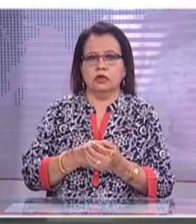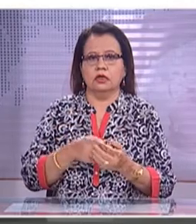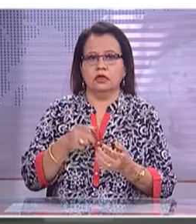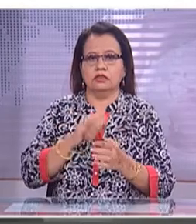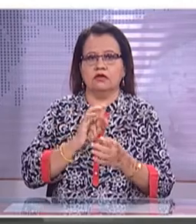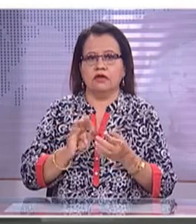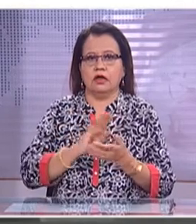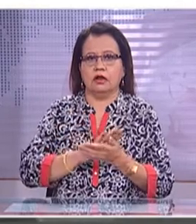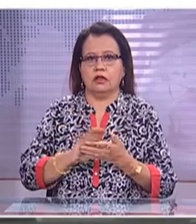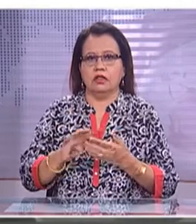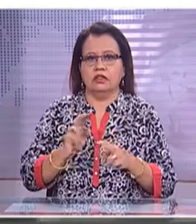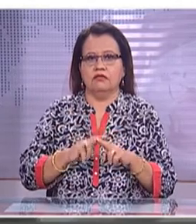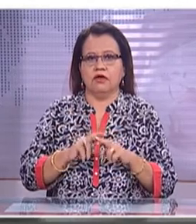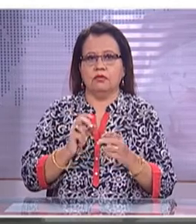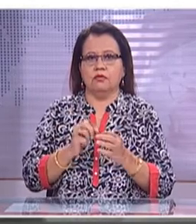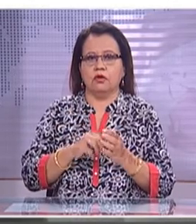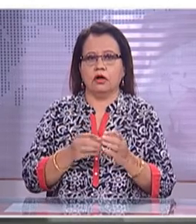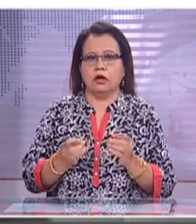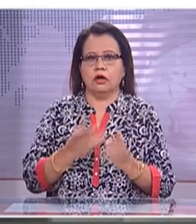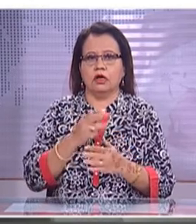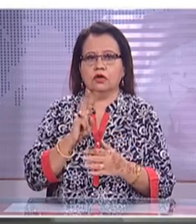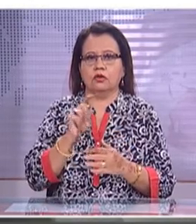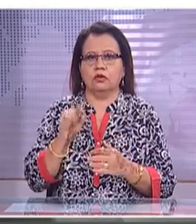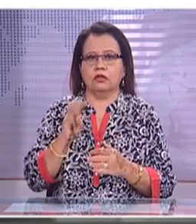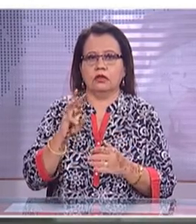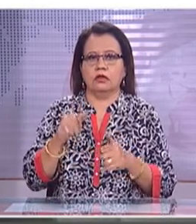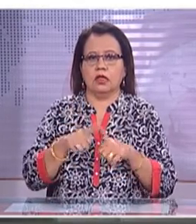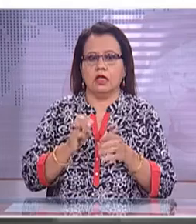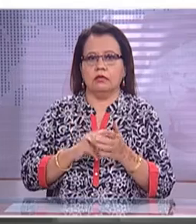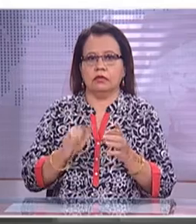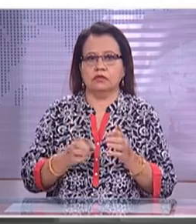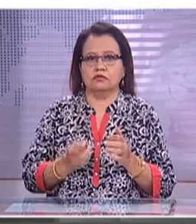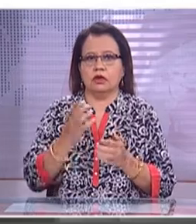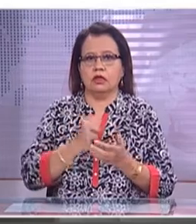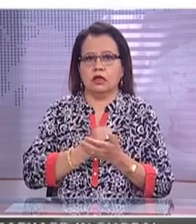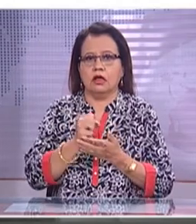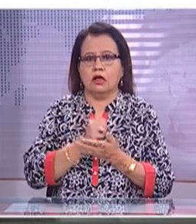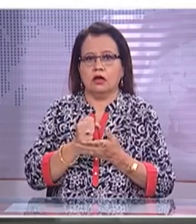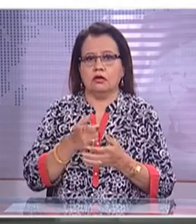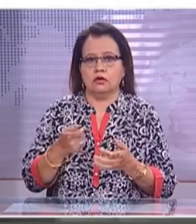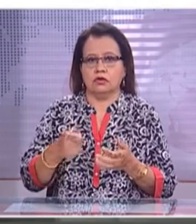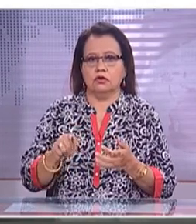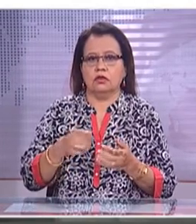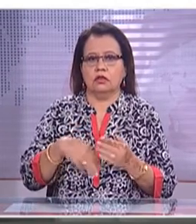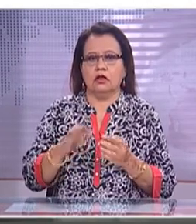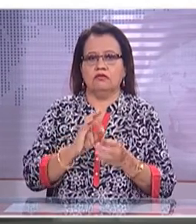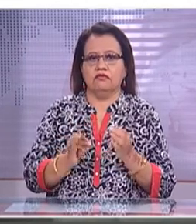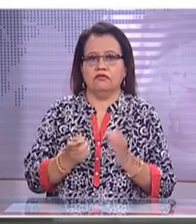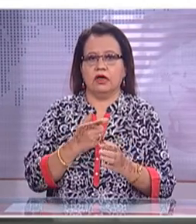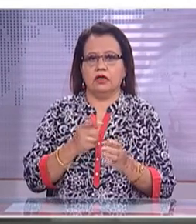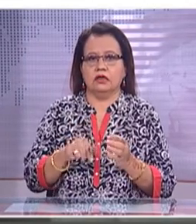to douse the fire. The fire broke out at 2:30 a.m. this morning. The efforts are on to control the